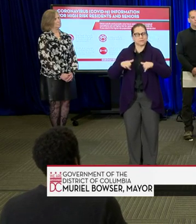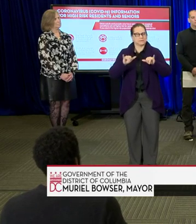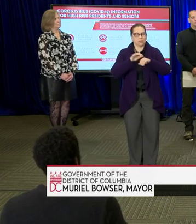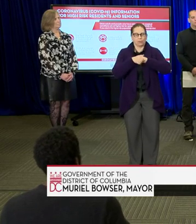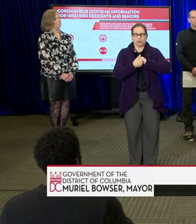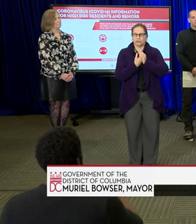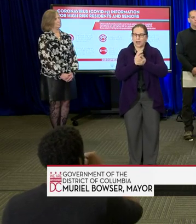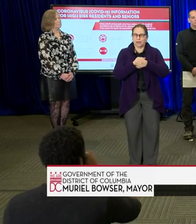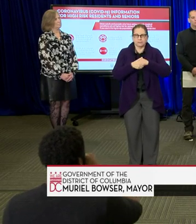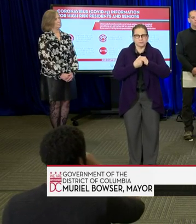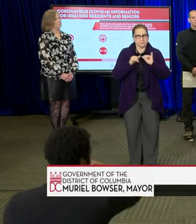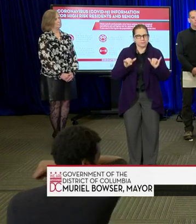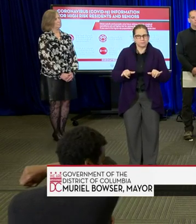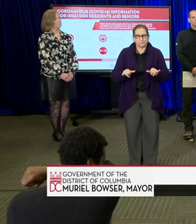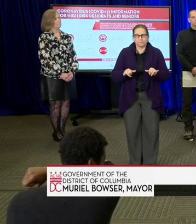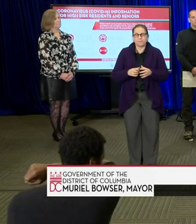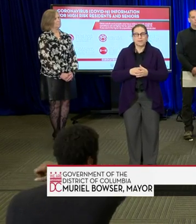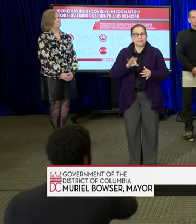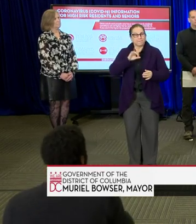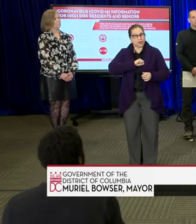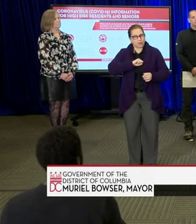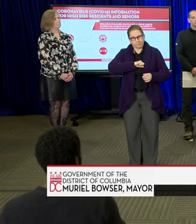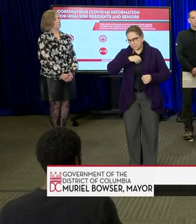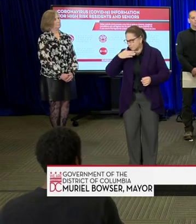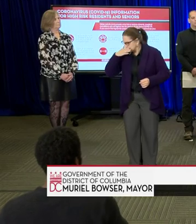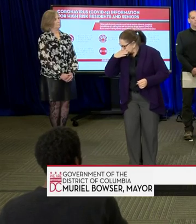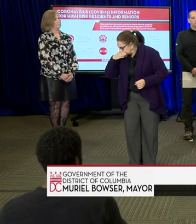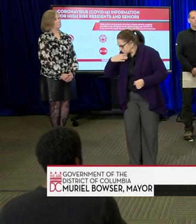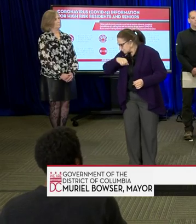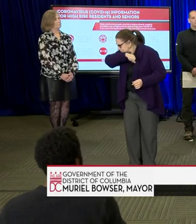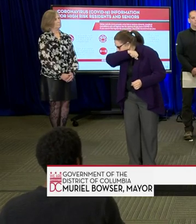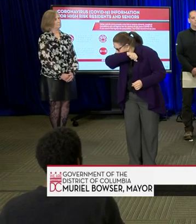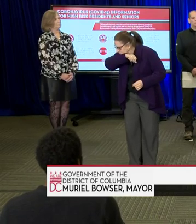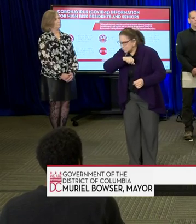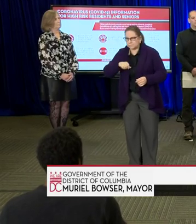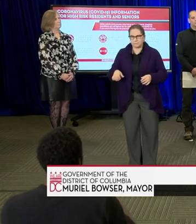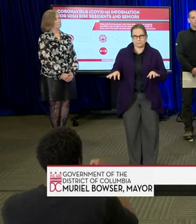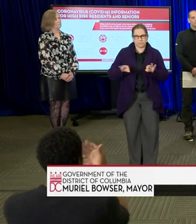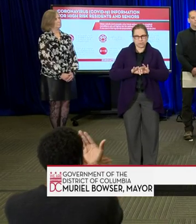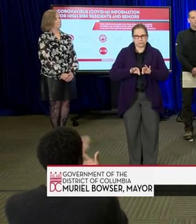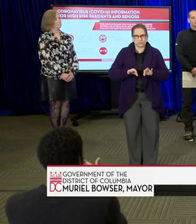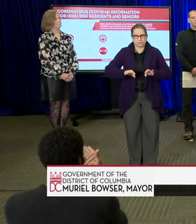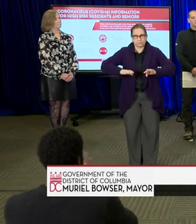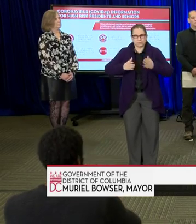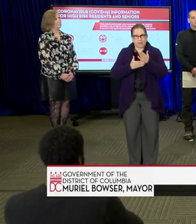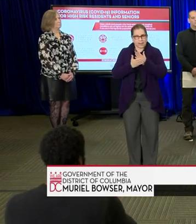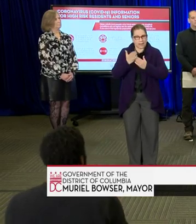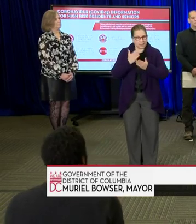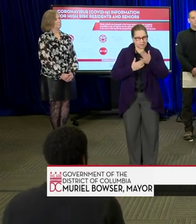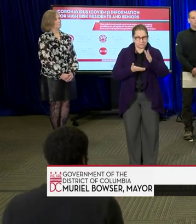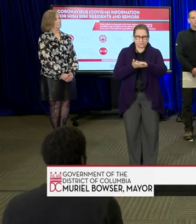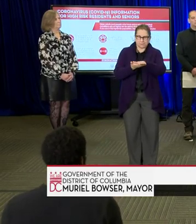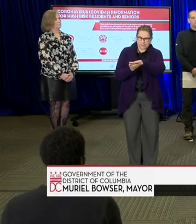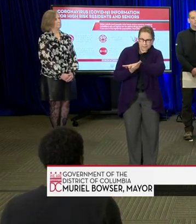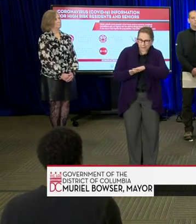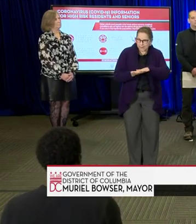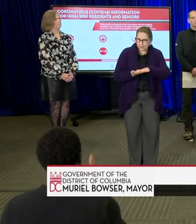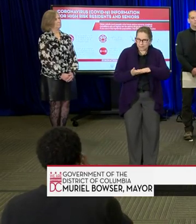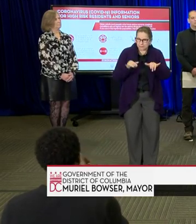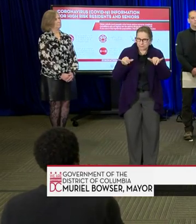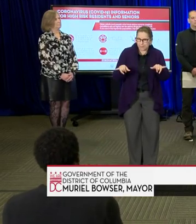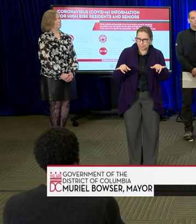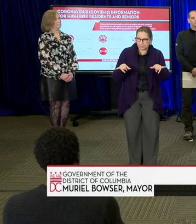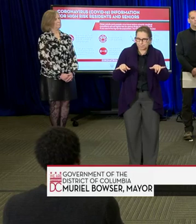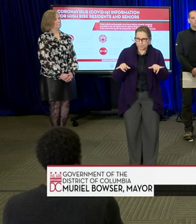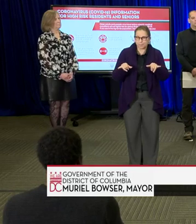cough, being able to have good hand washing practices, and all the things that we know will to continue to keep us safe as